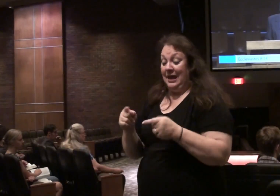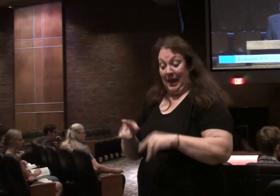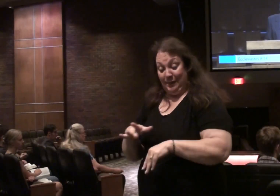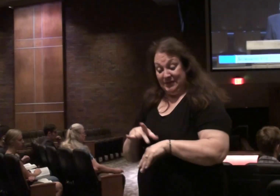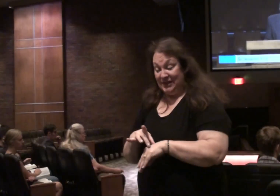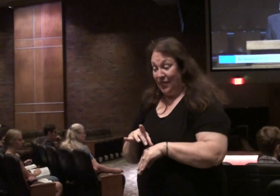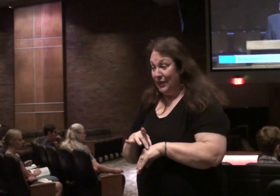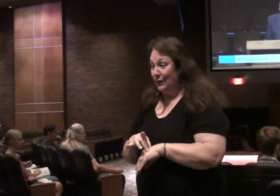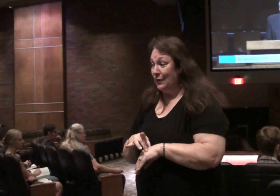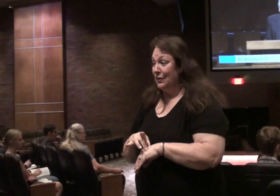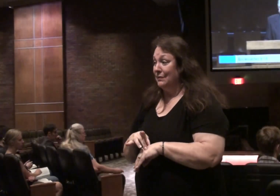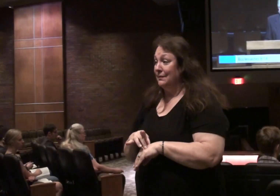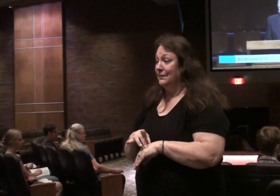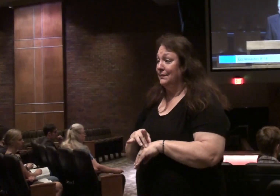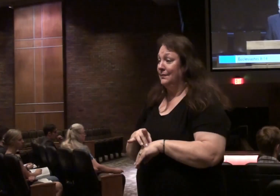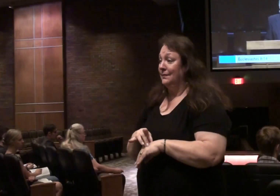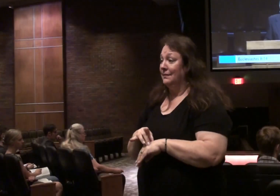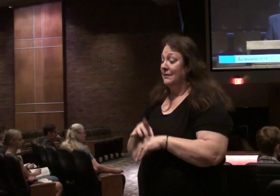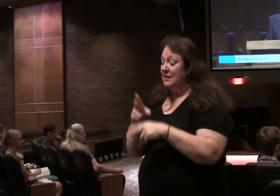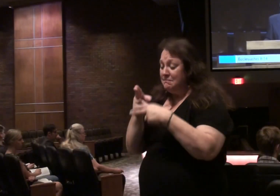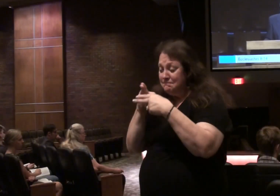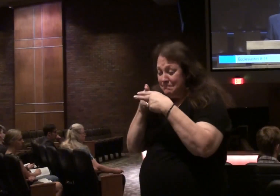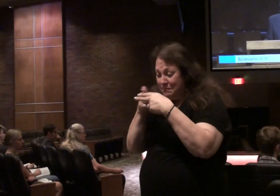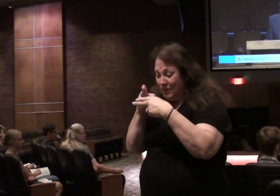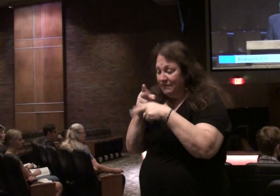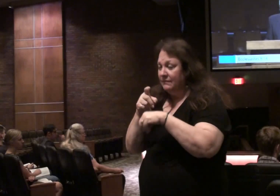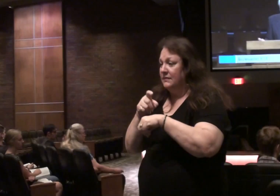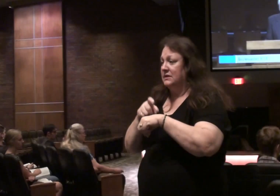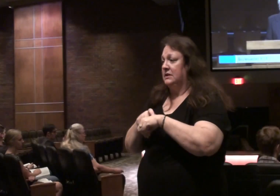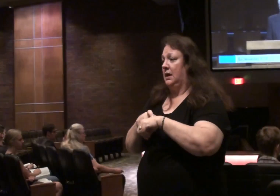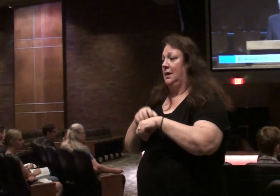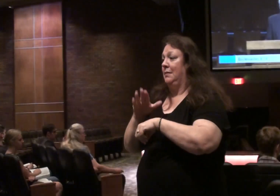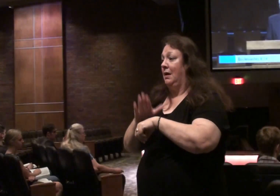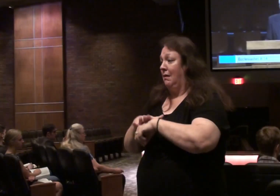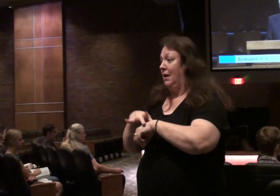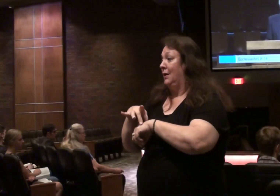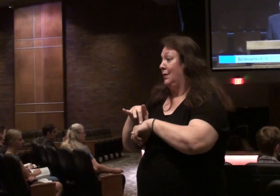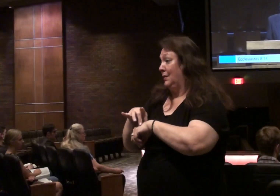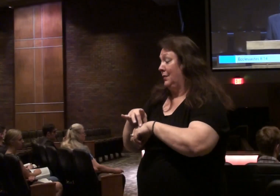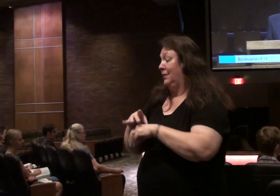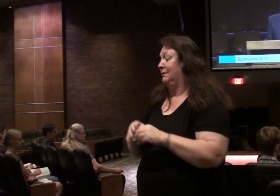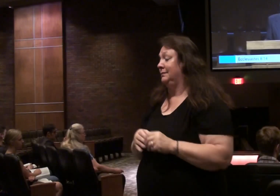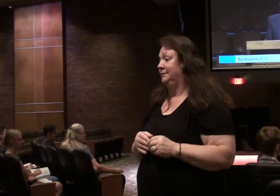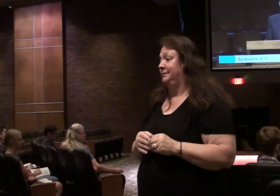earth in this brief time on the earth.